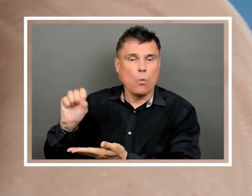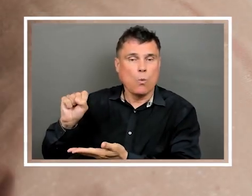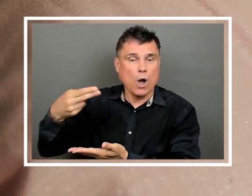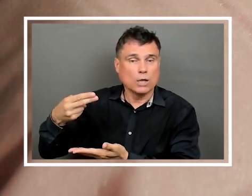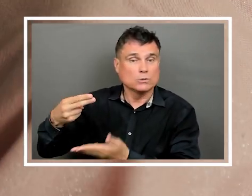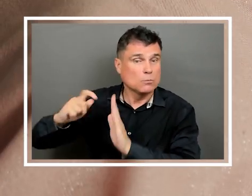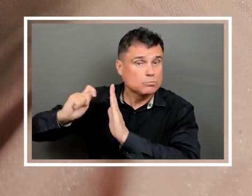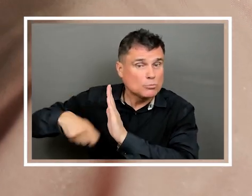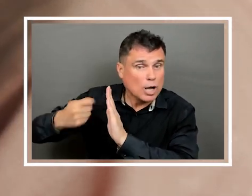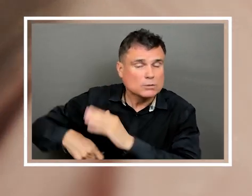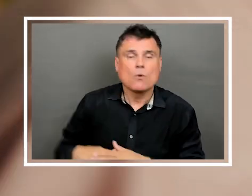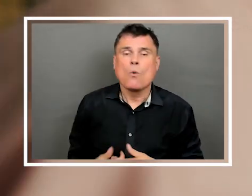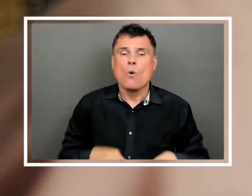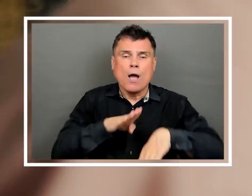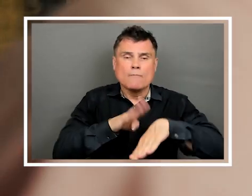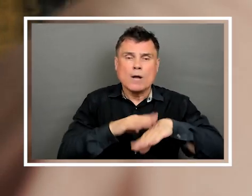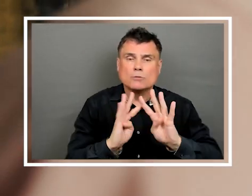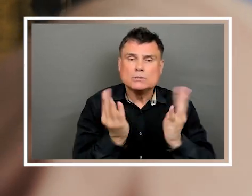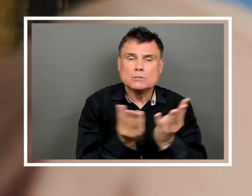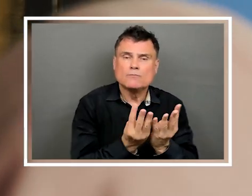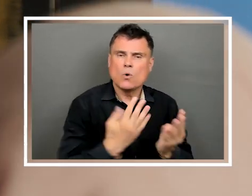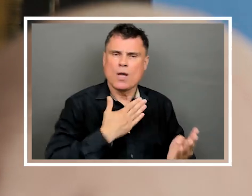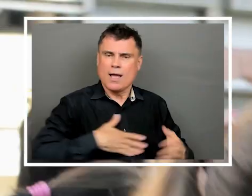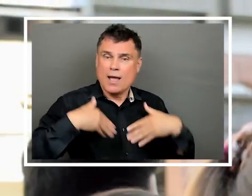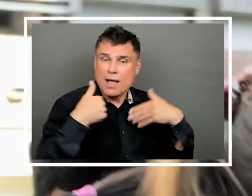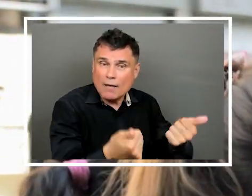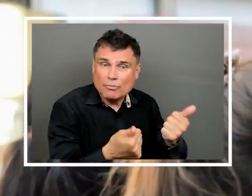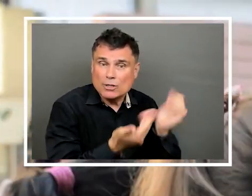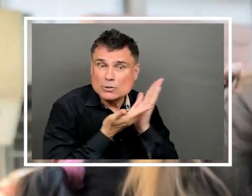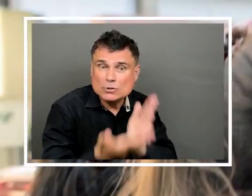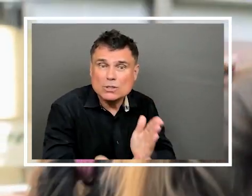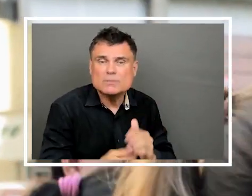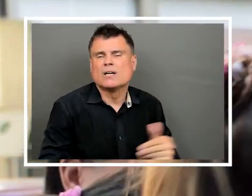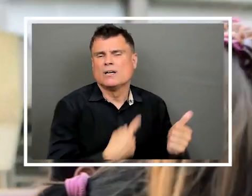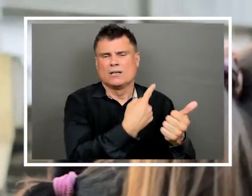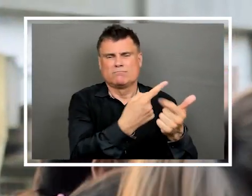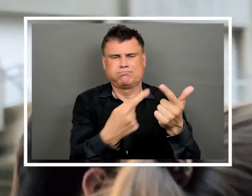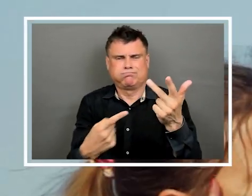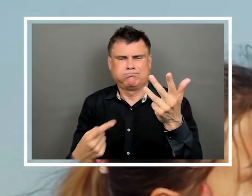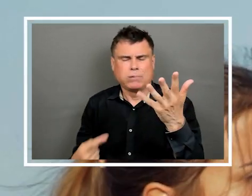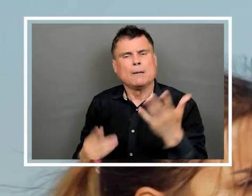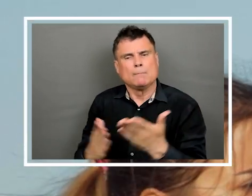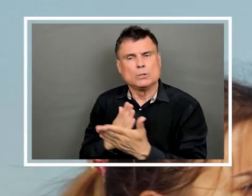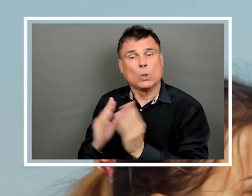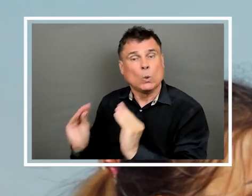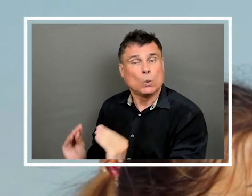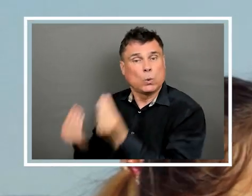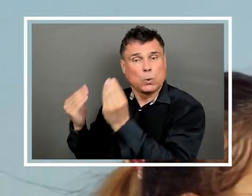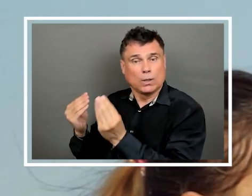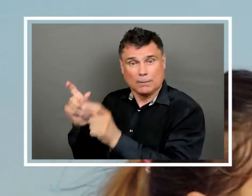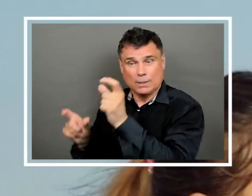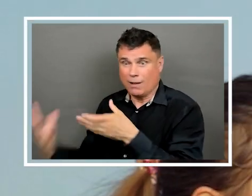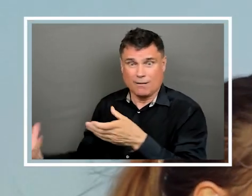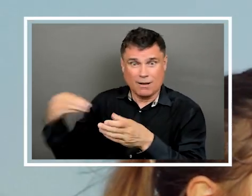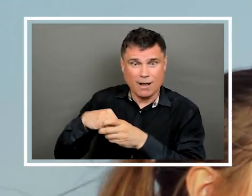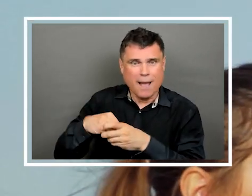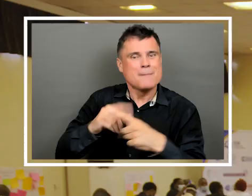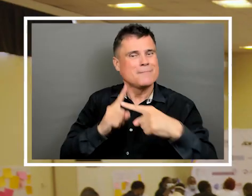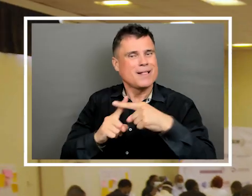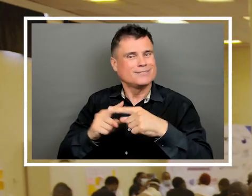advisory groups for a local health service, and so on. It can also help them meet other young people and make